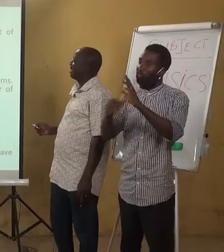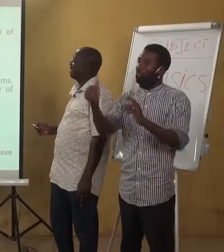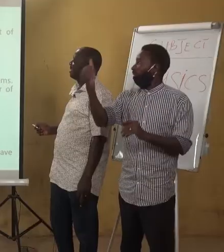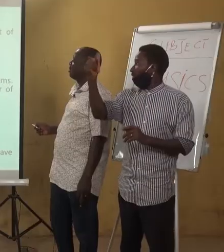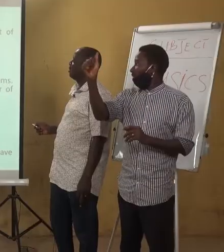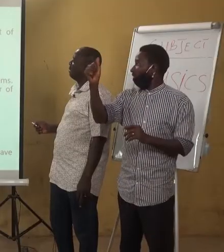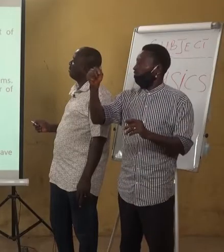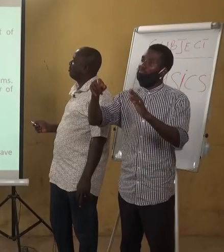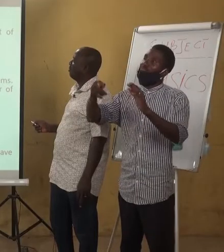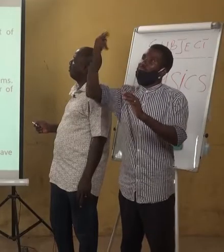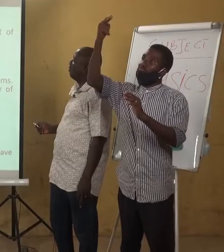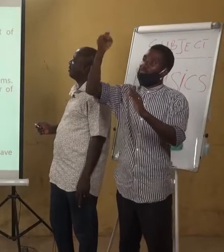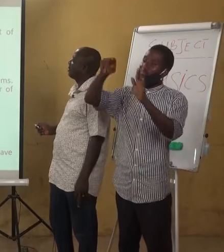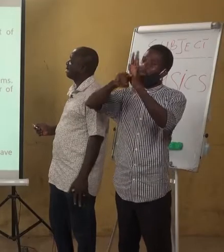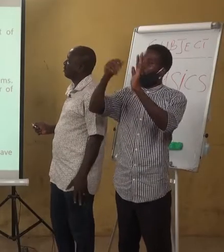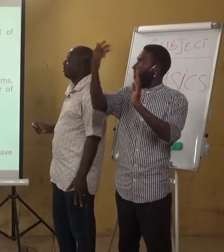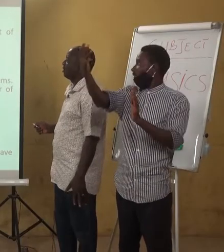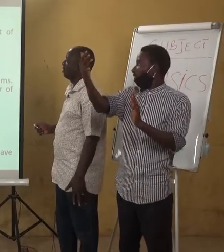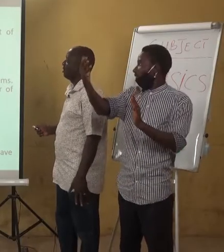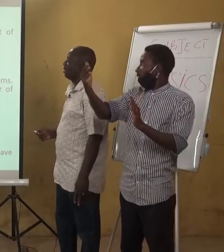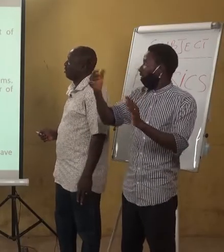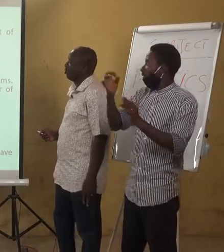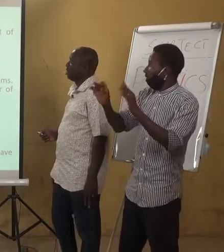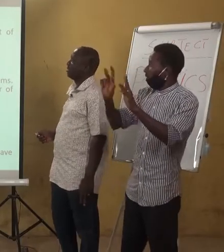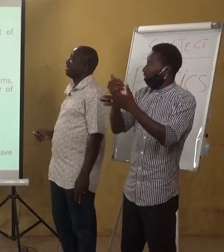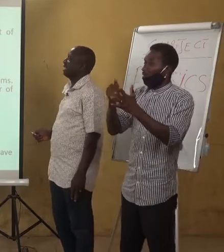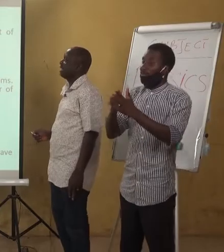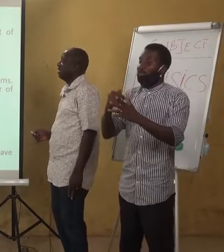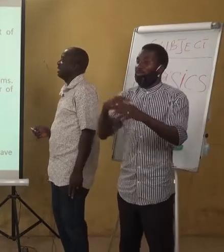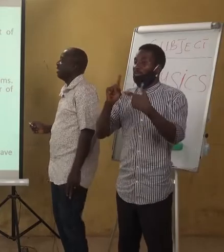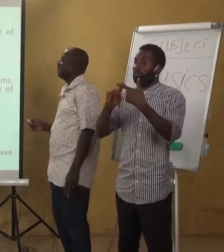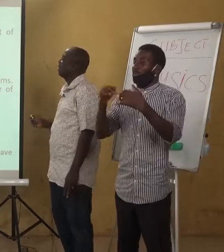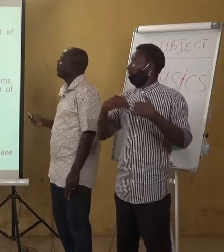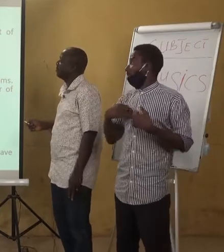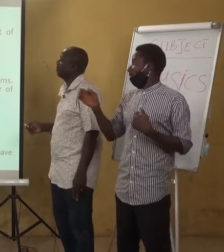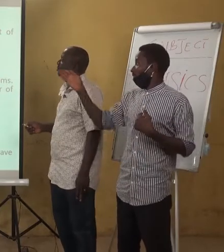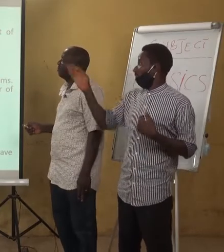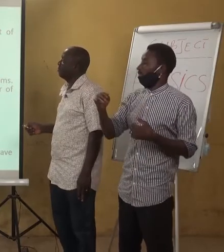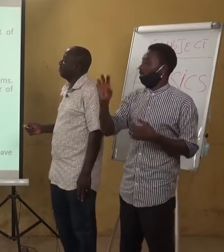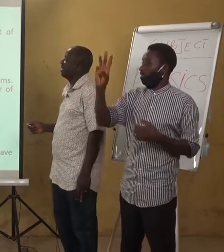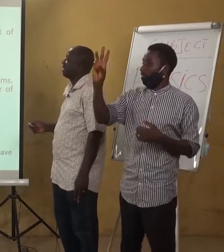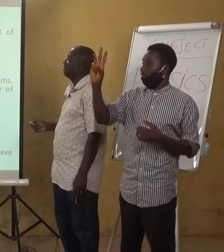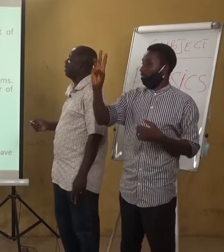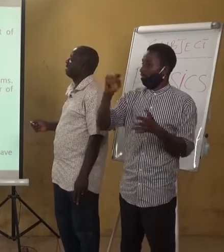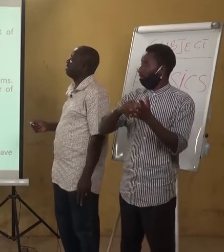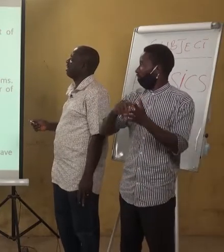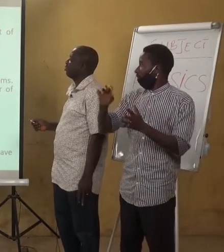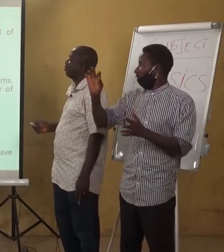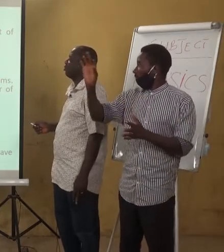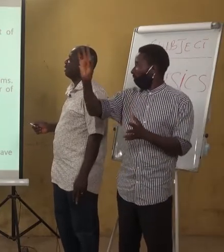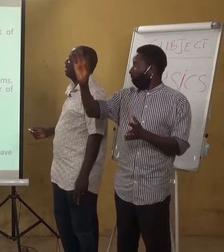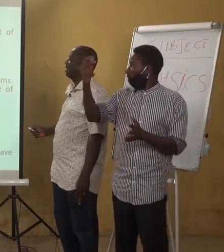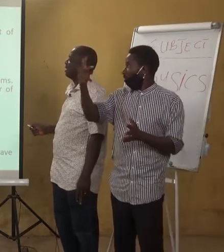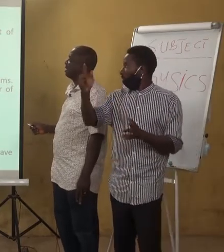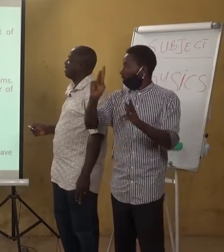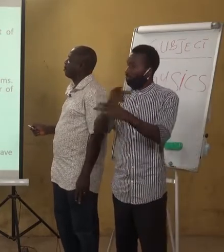6.93 times 10 raised to the power 4 seconds. So which means that the half-life of this radioactive